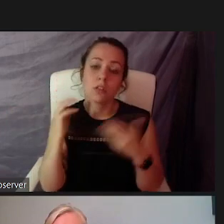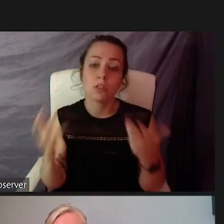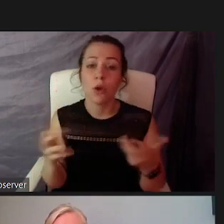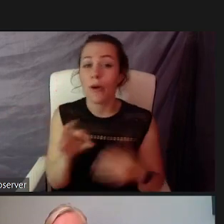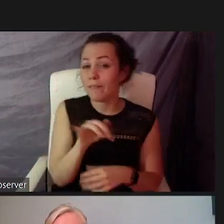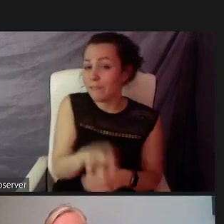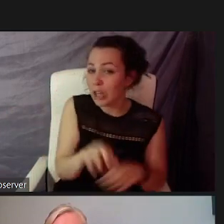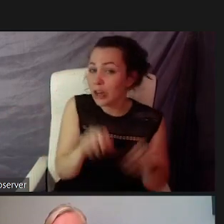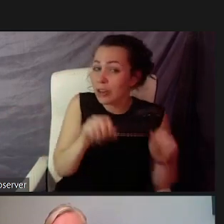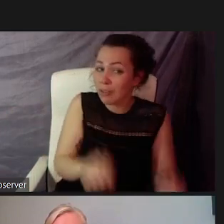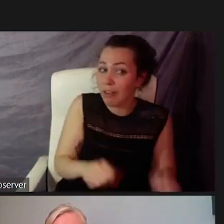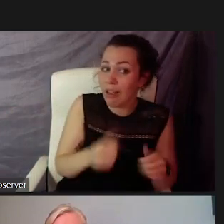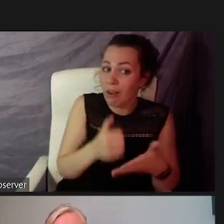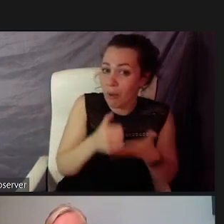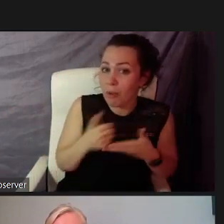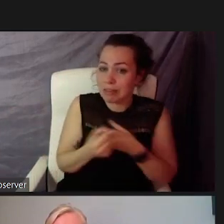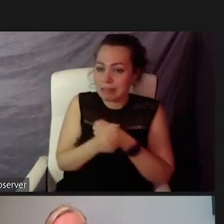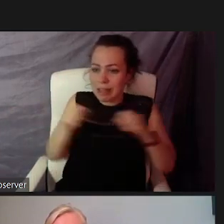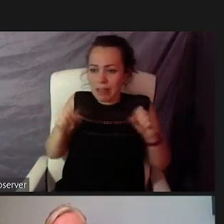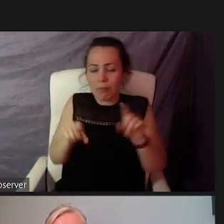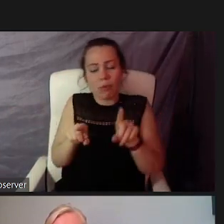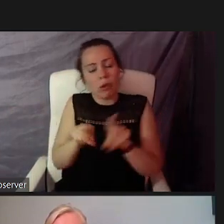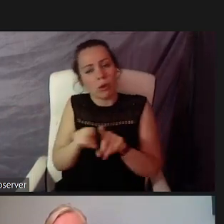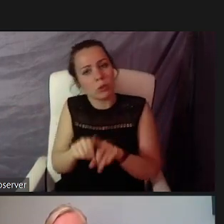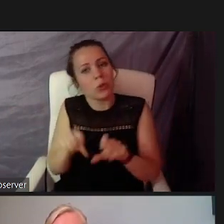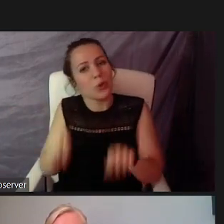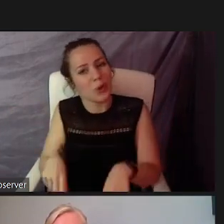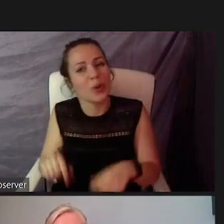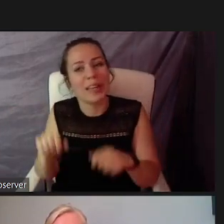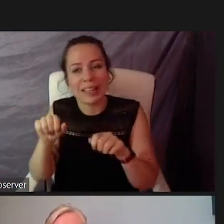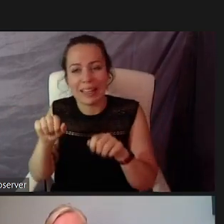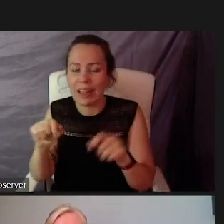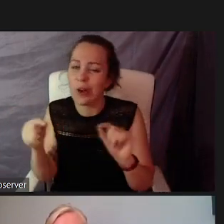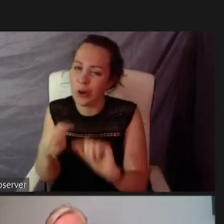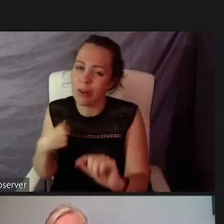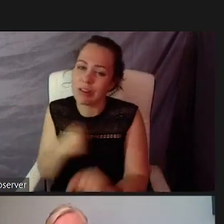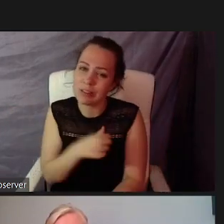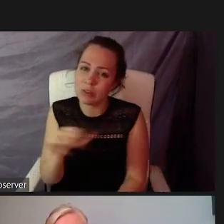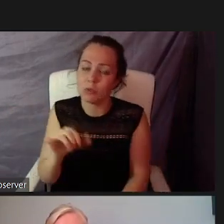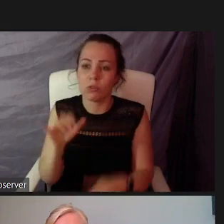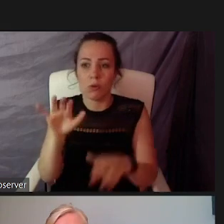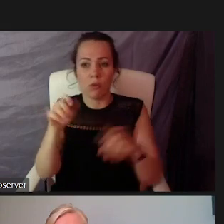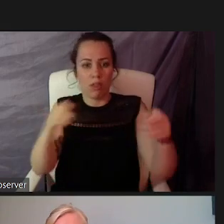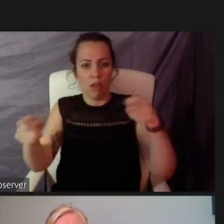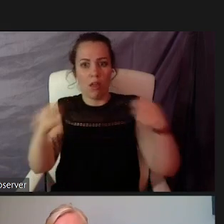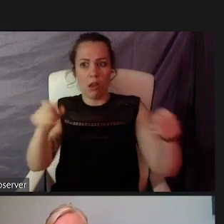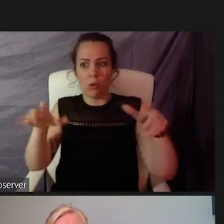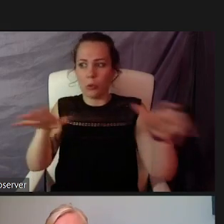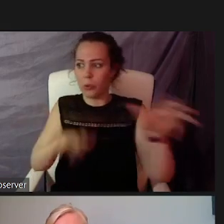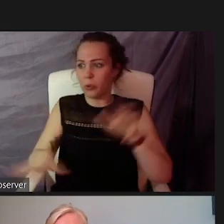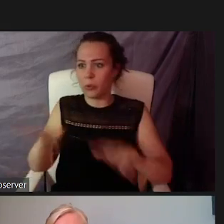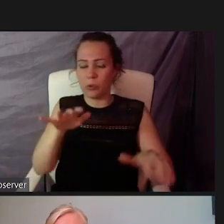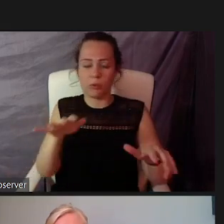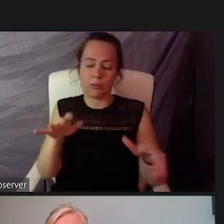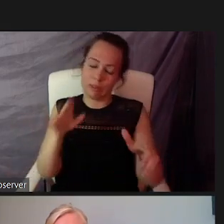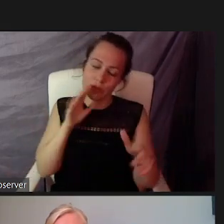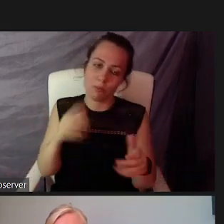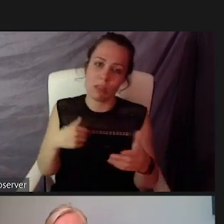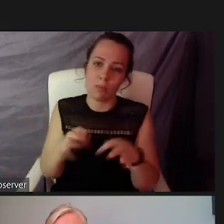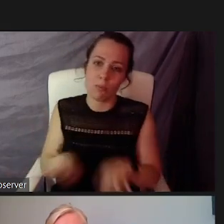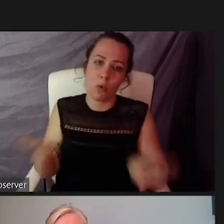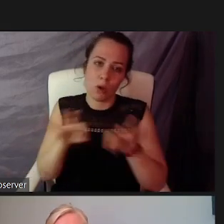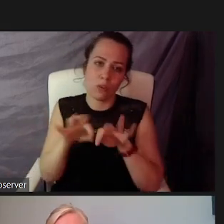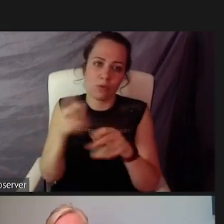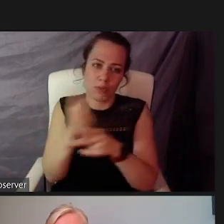also could be harmful as well. And so it's important for us to think about how do we manage that fear. Thank you, Aisha.